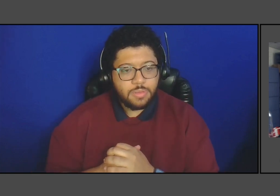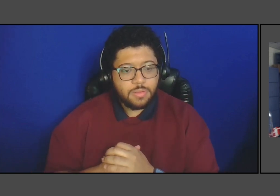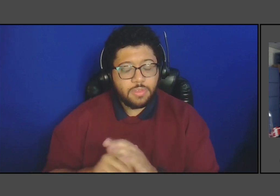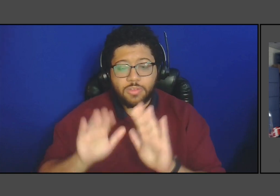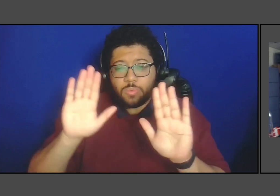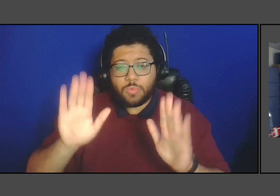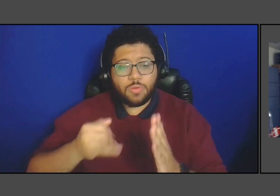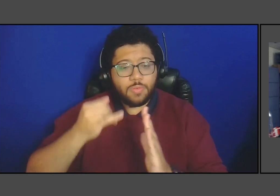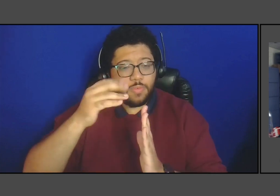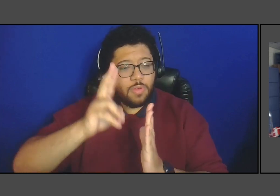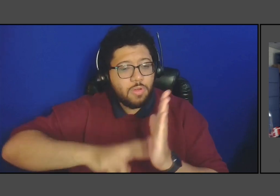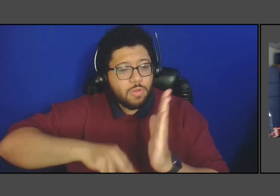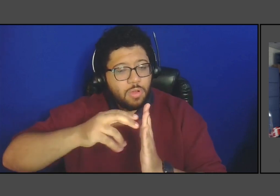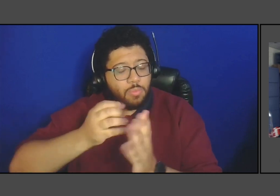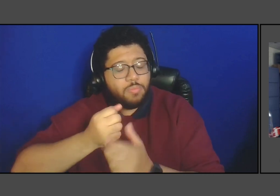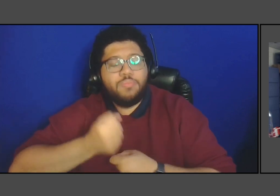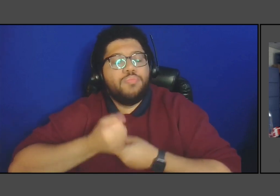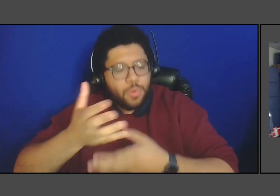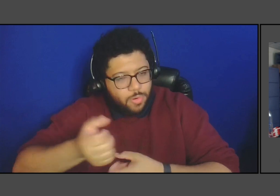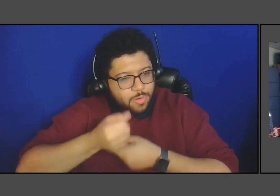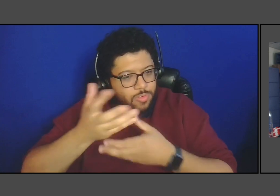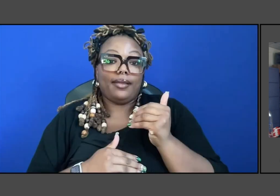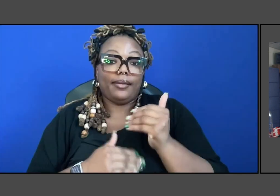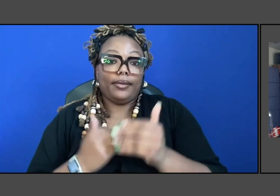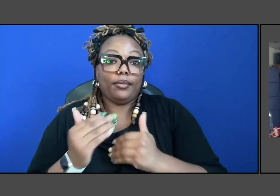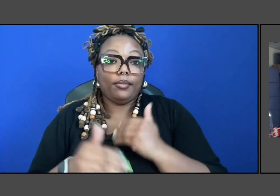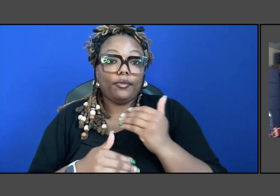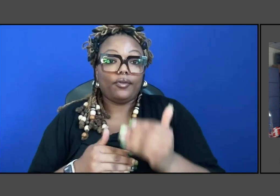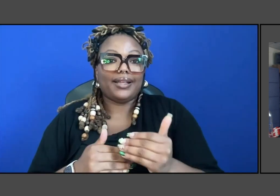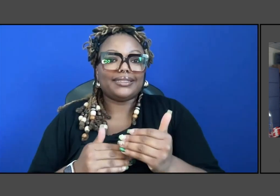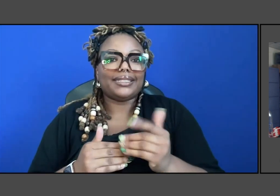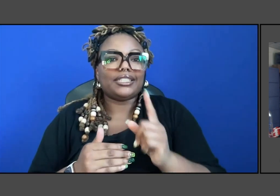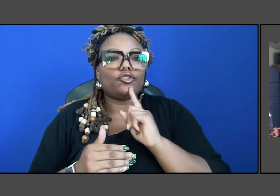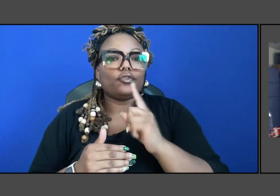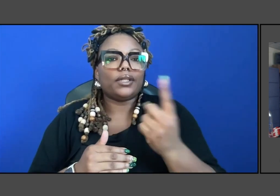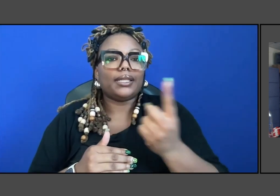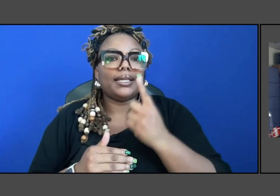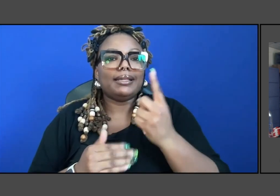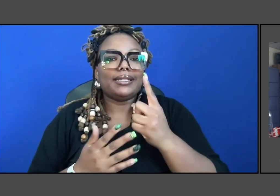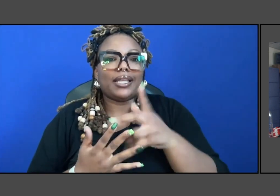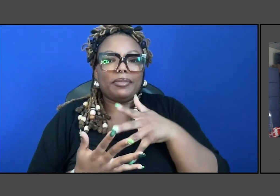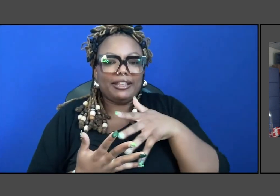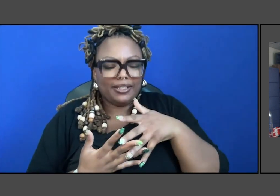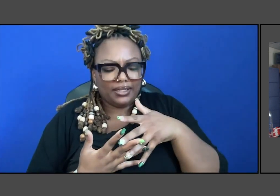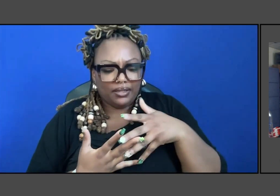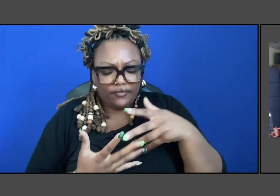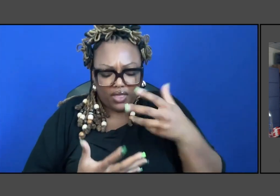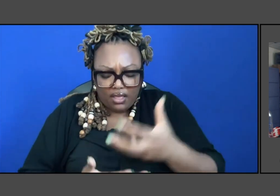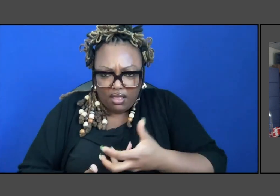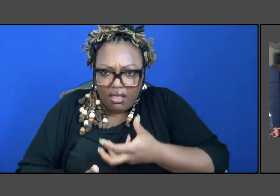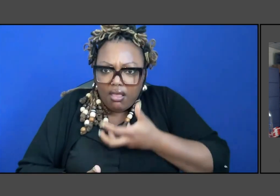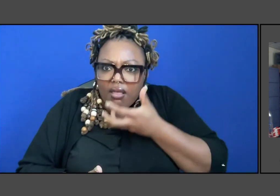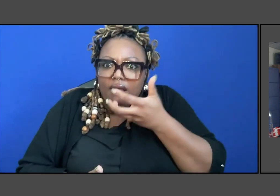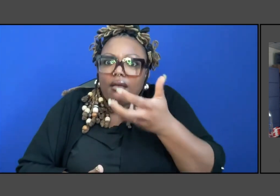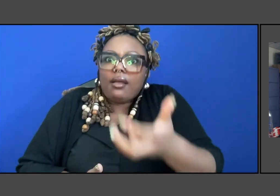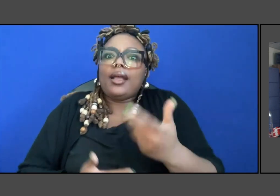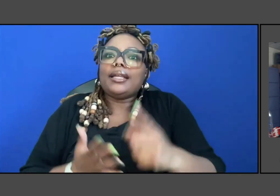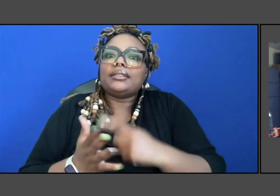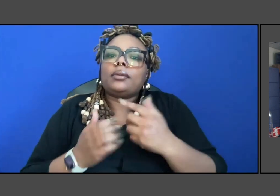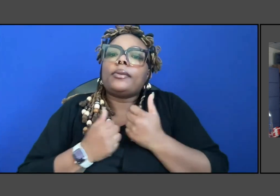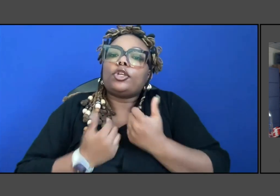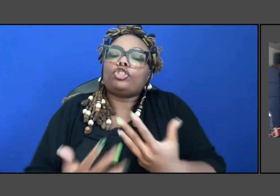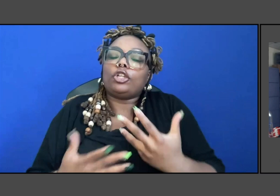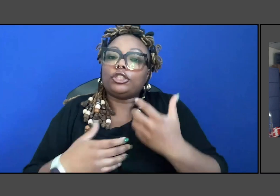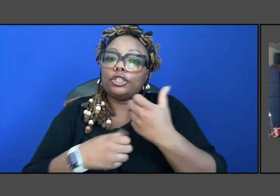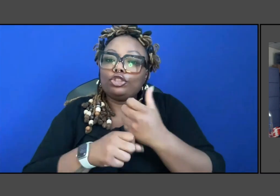And that process is, it's like something is coming through us. And sometimes it's exhausting, to create. There's